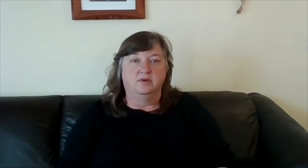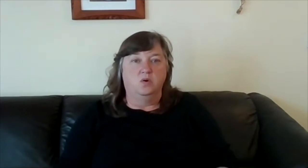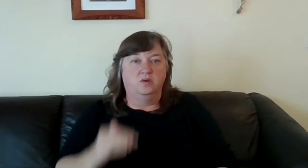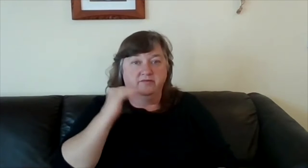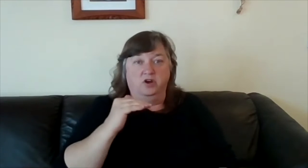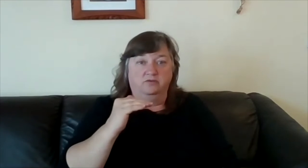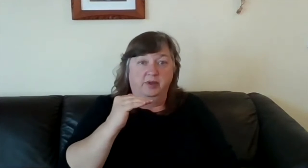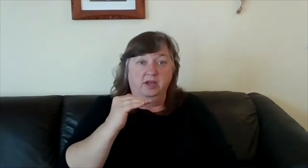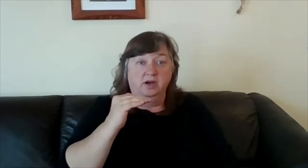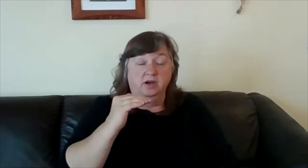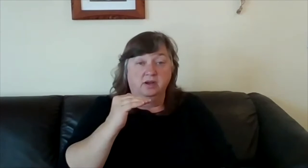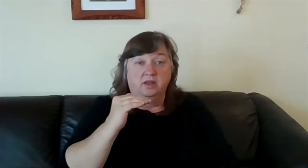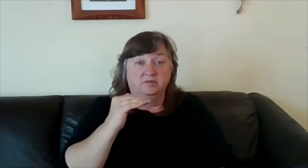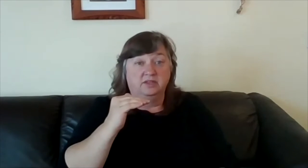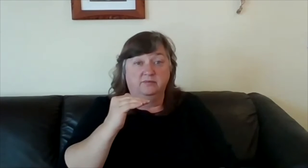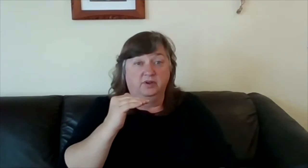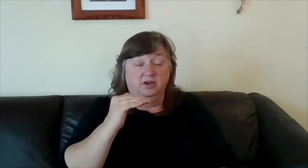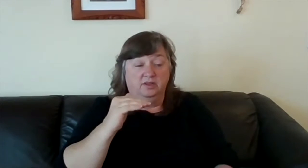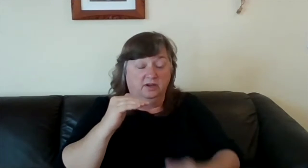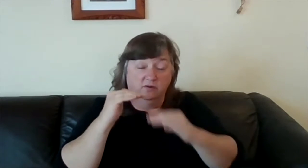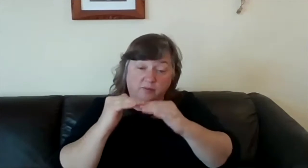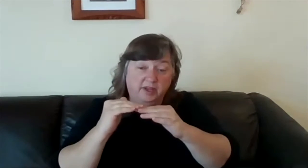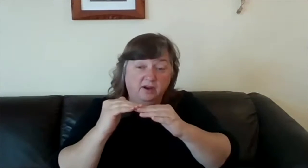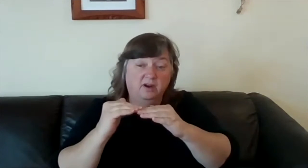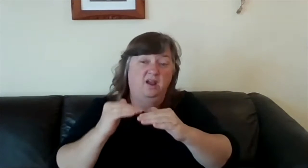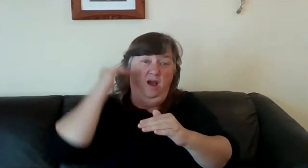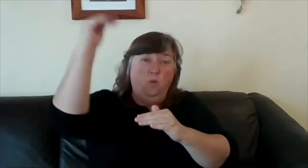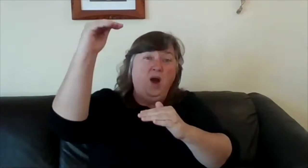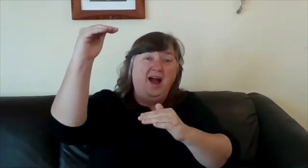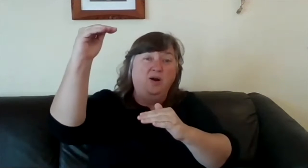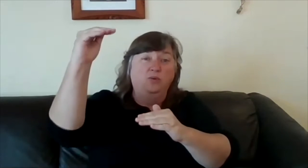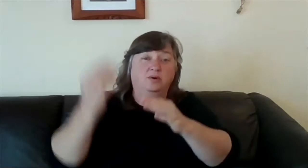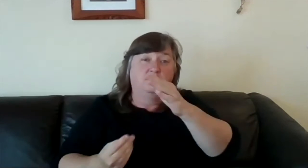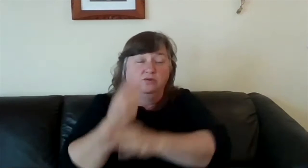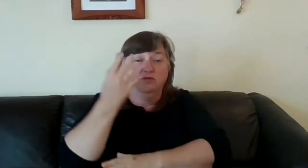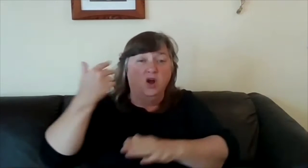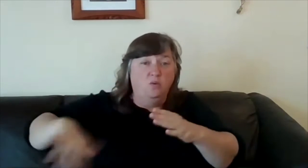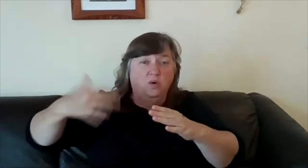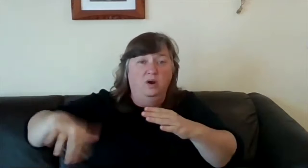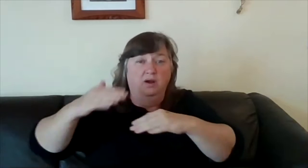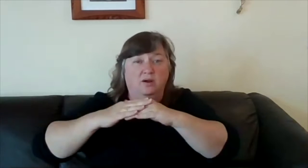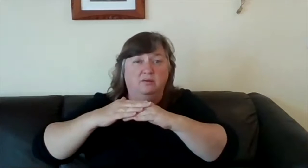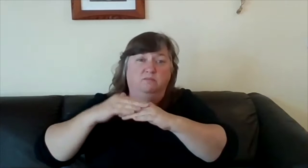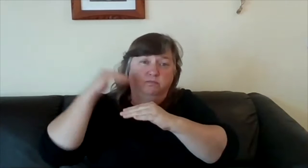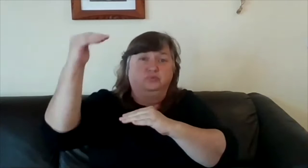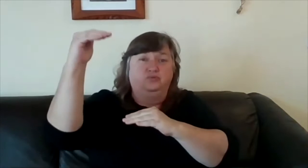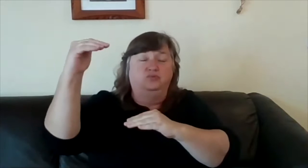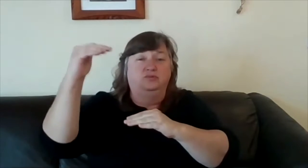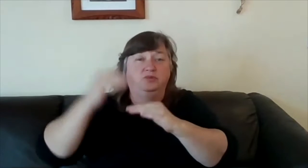Or they've gone from here, haven't seen them for a year, they're going to go from here. Wow, grow. You